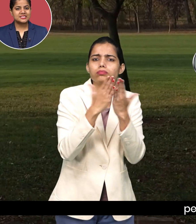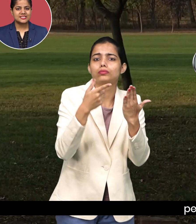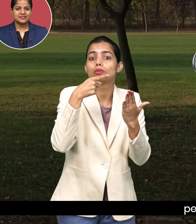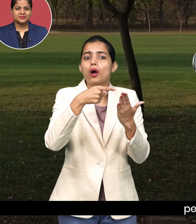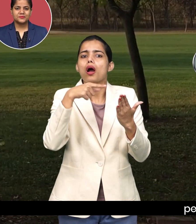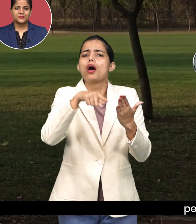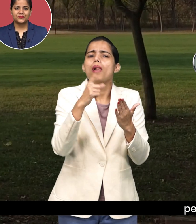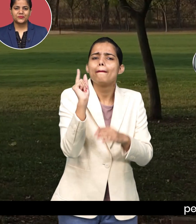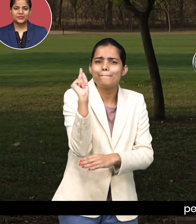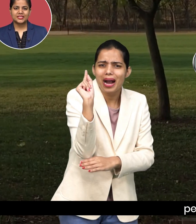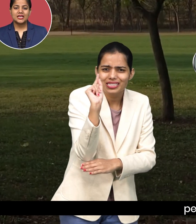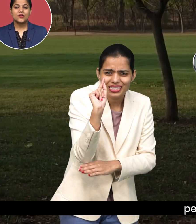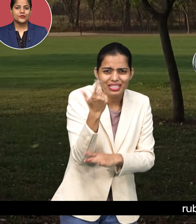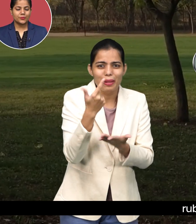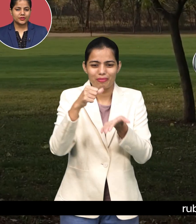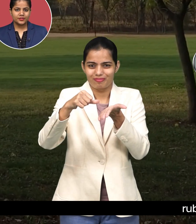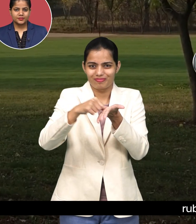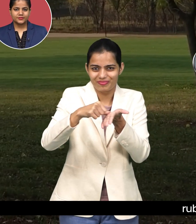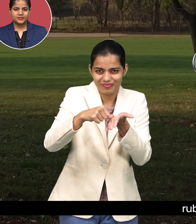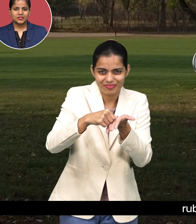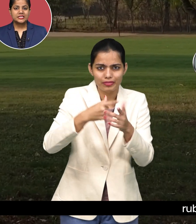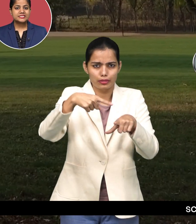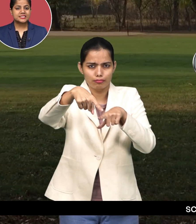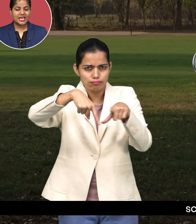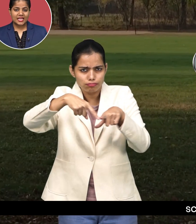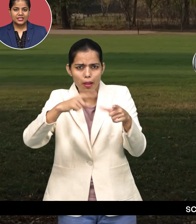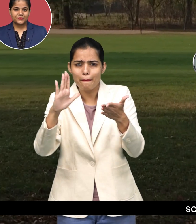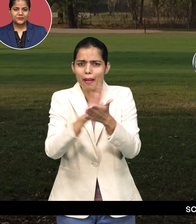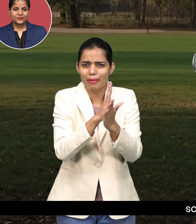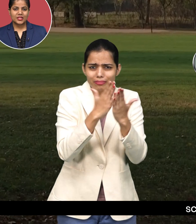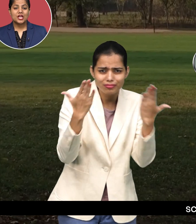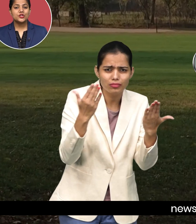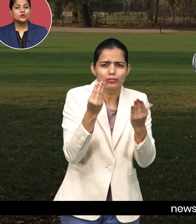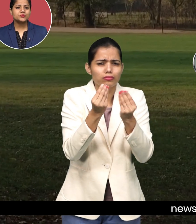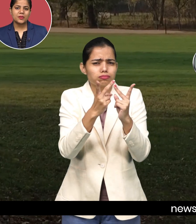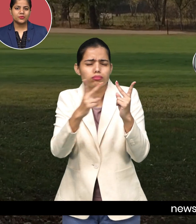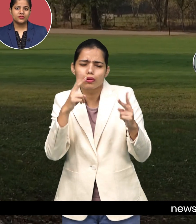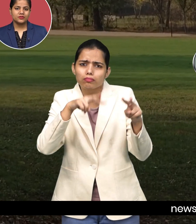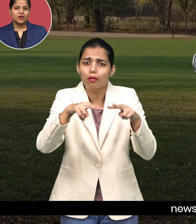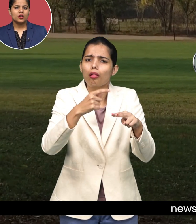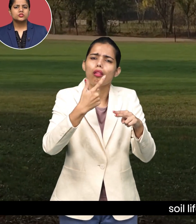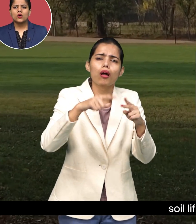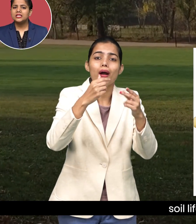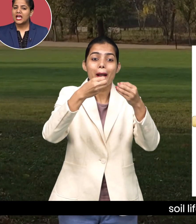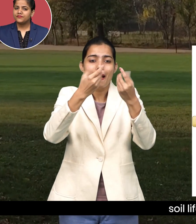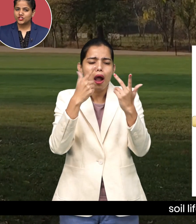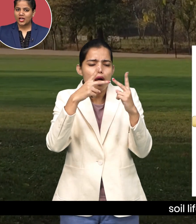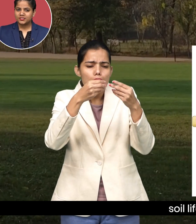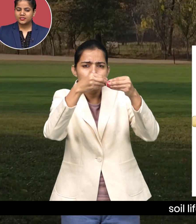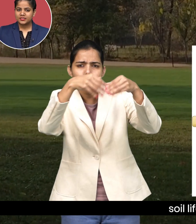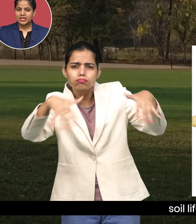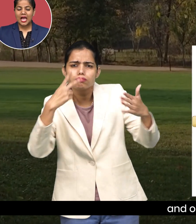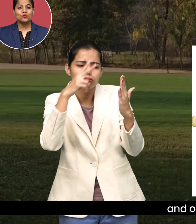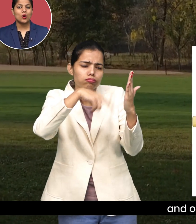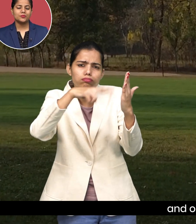pencil, rubber, scale, newspaper, soil life